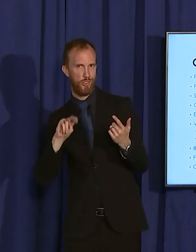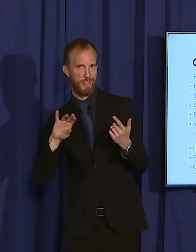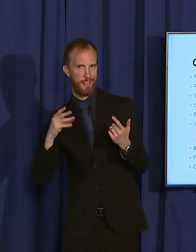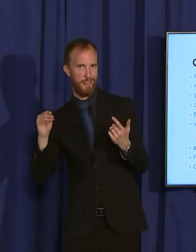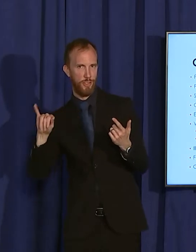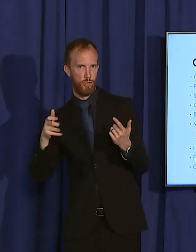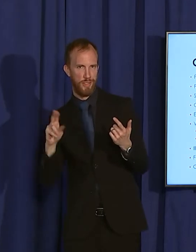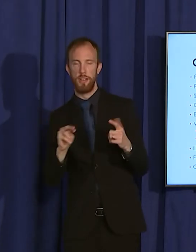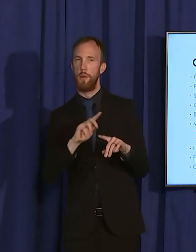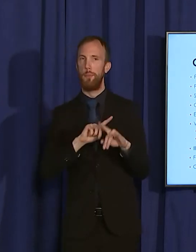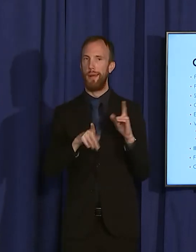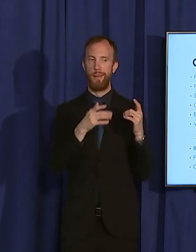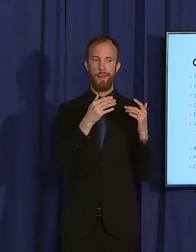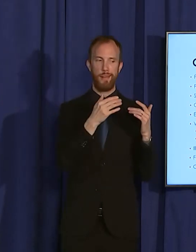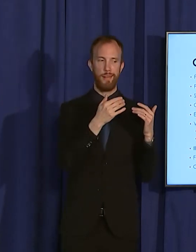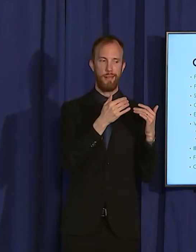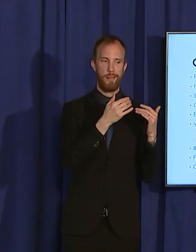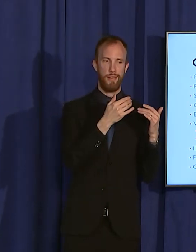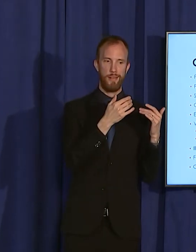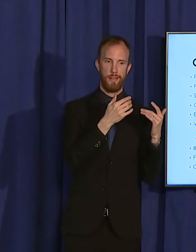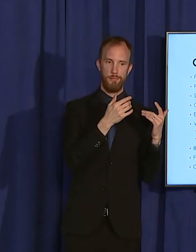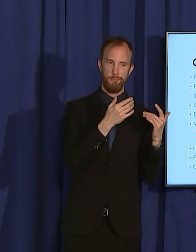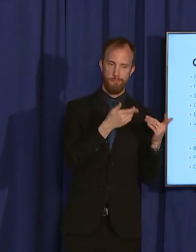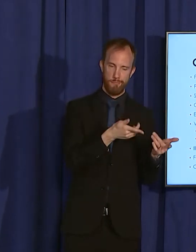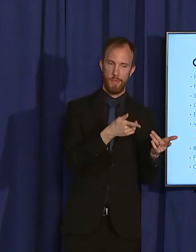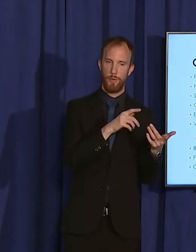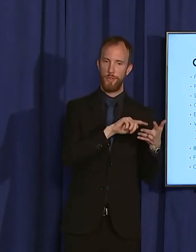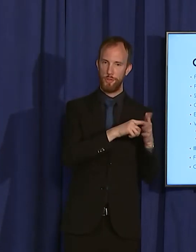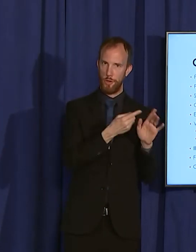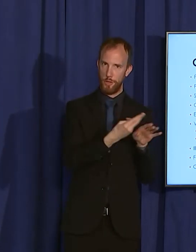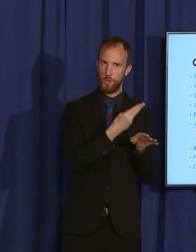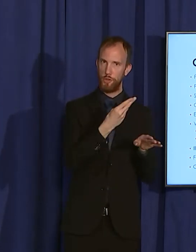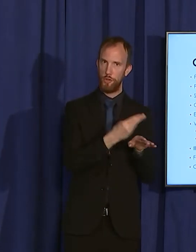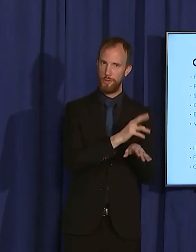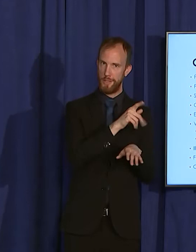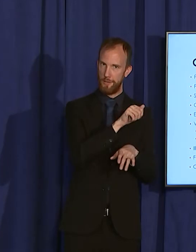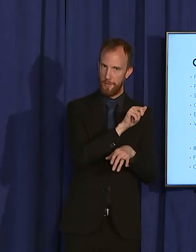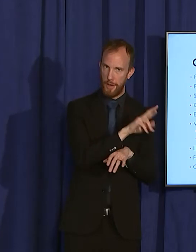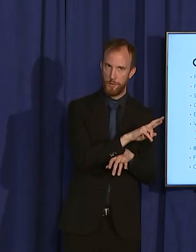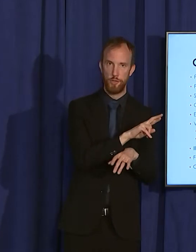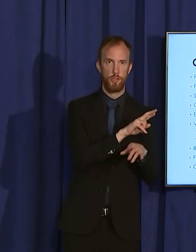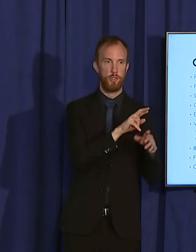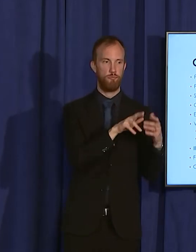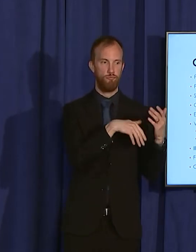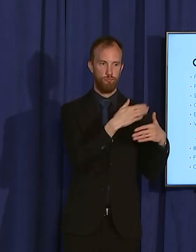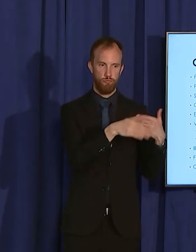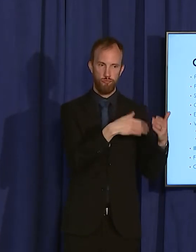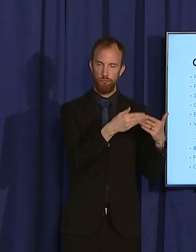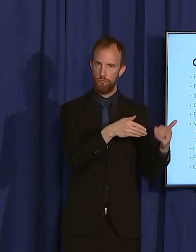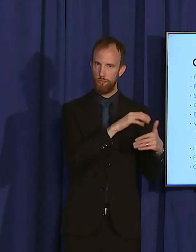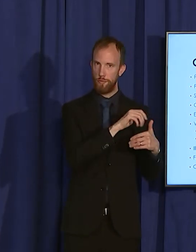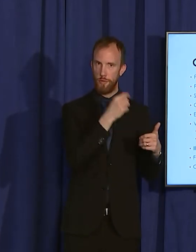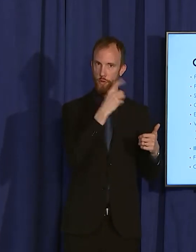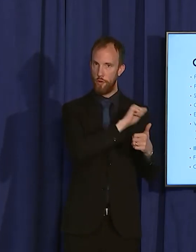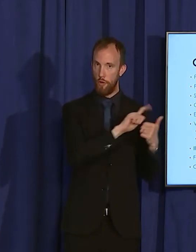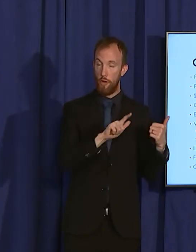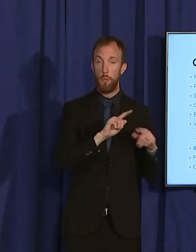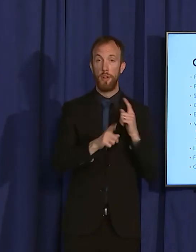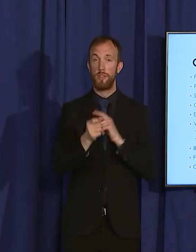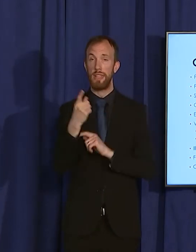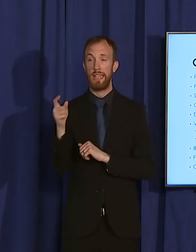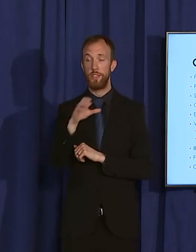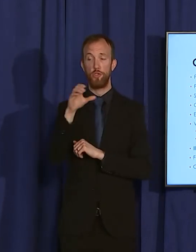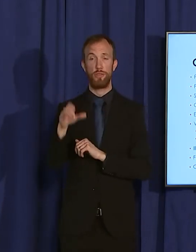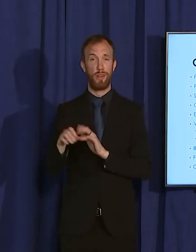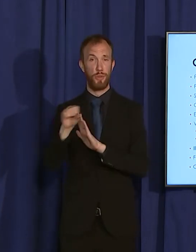use Pfizer. However, we have now added Johnson & Johnson as drive-through at Chicago State University. So